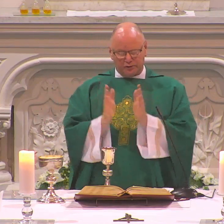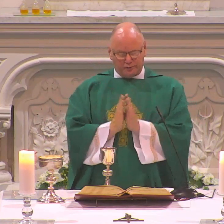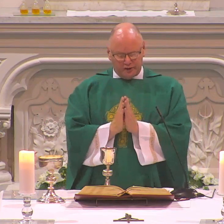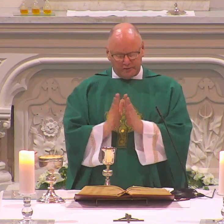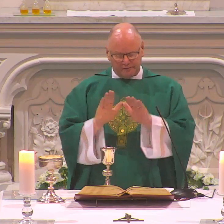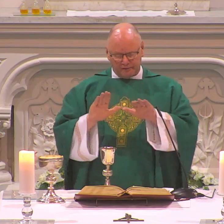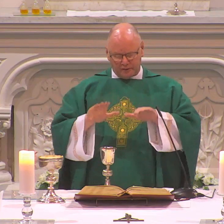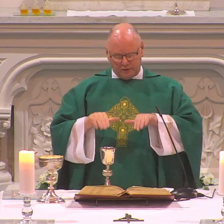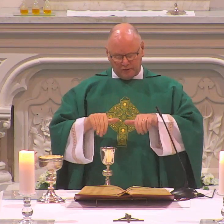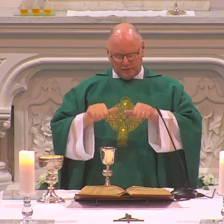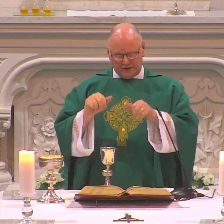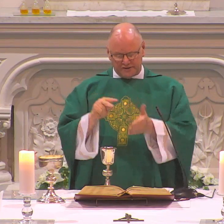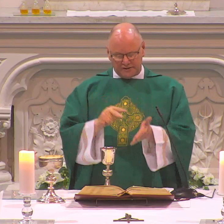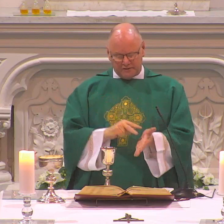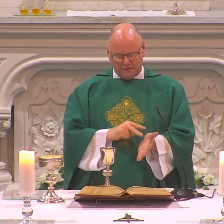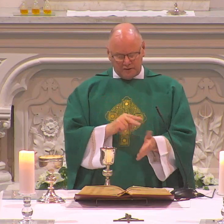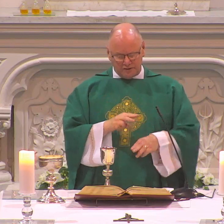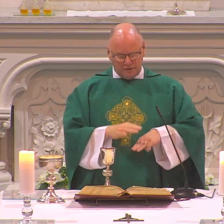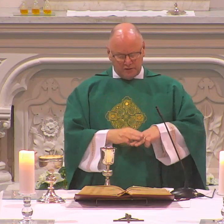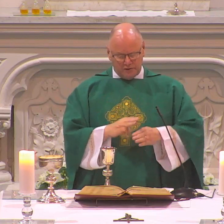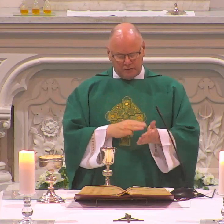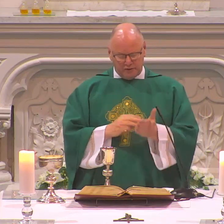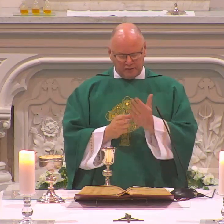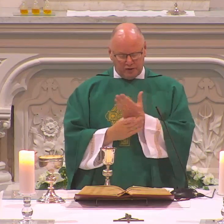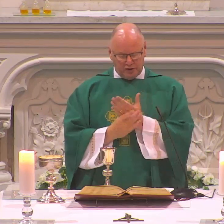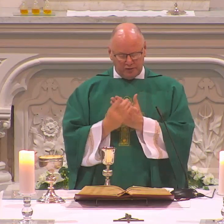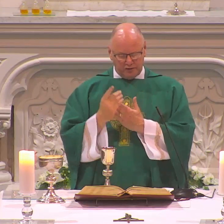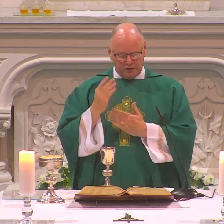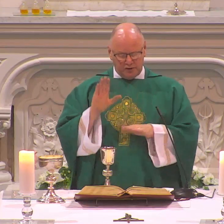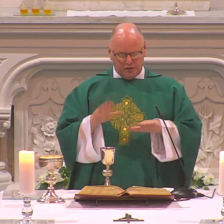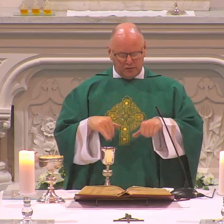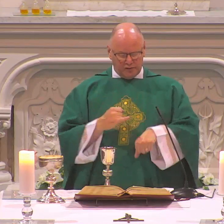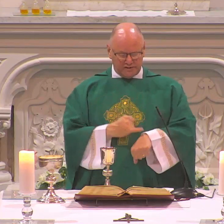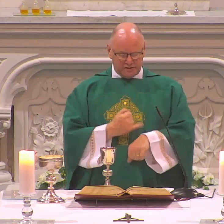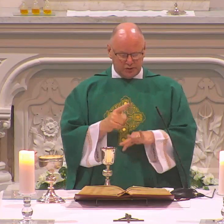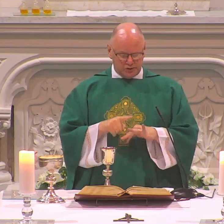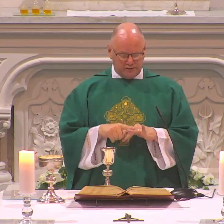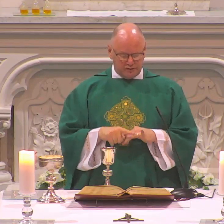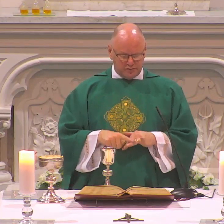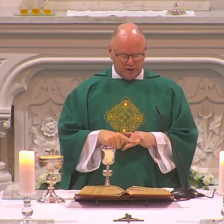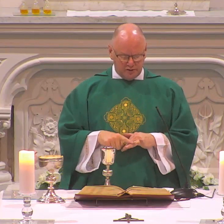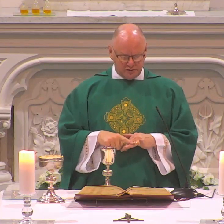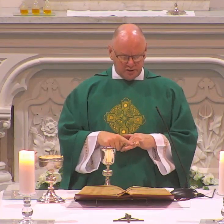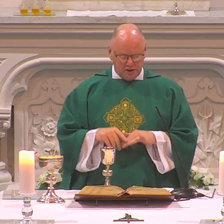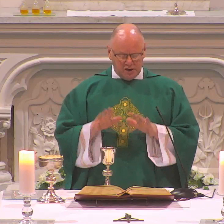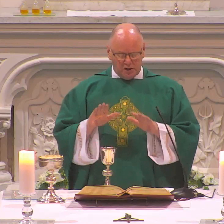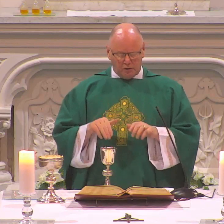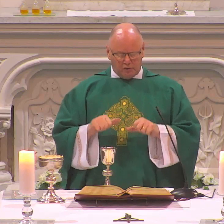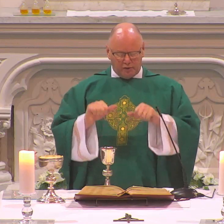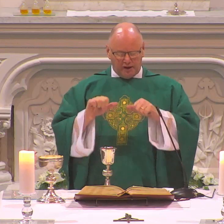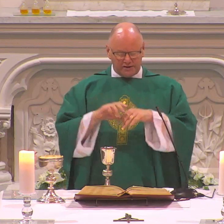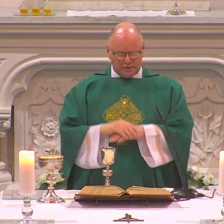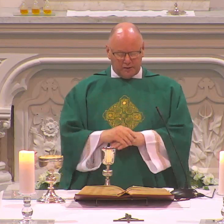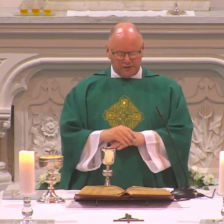we pray, with the Blessed Virgin Mary, Mother of God, with Blessed Joseph, her spouse, with